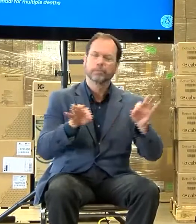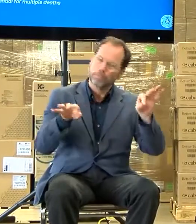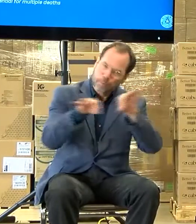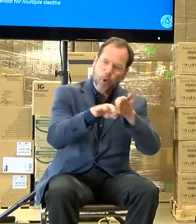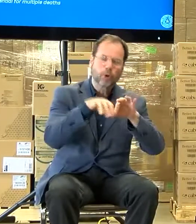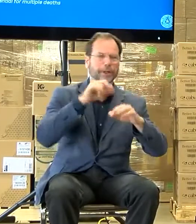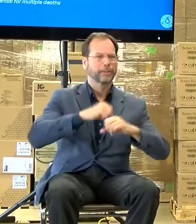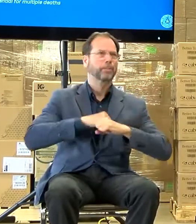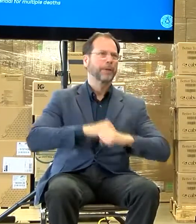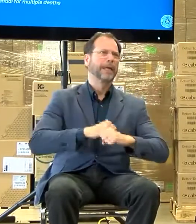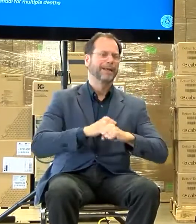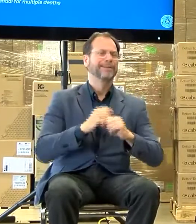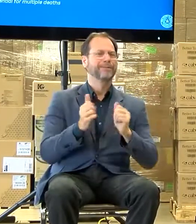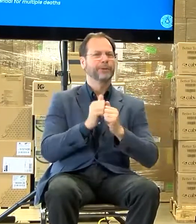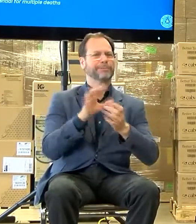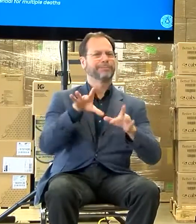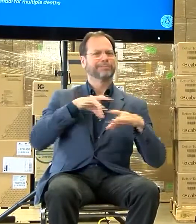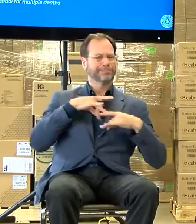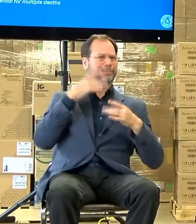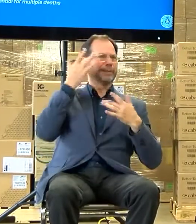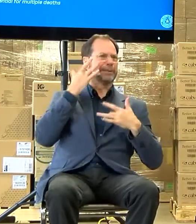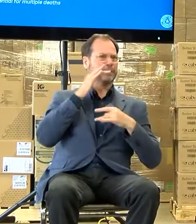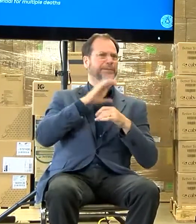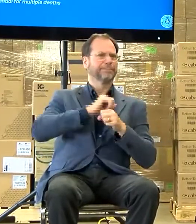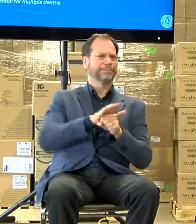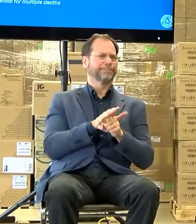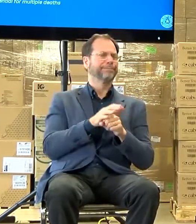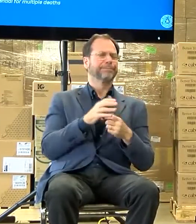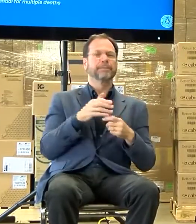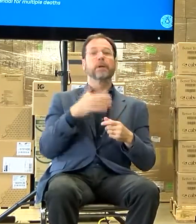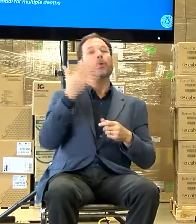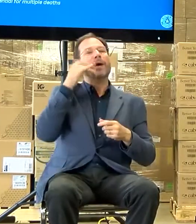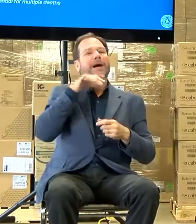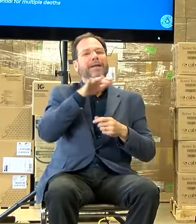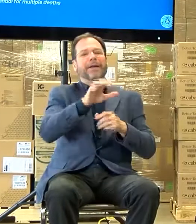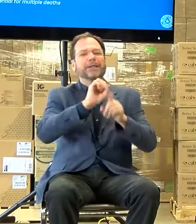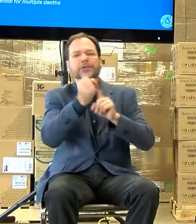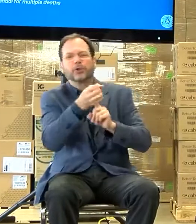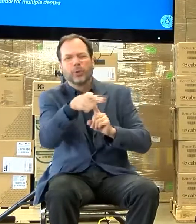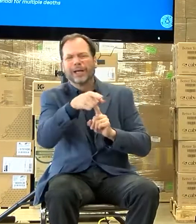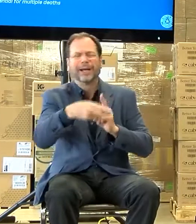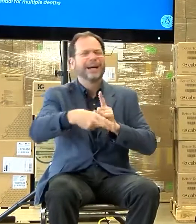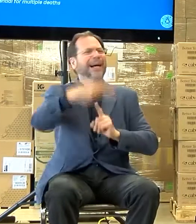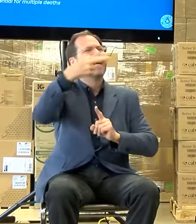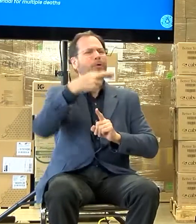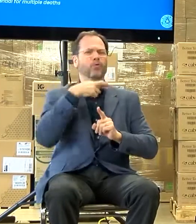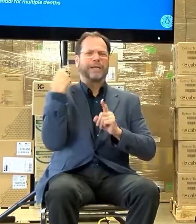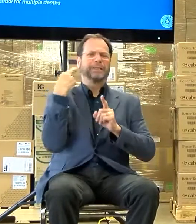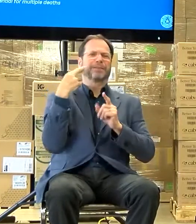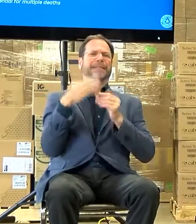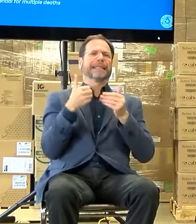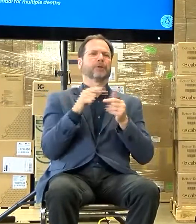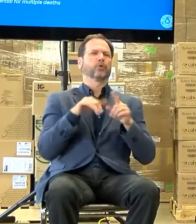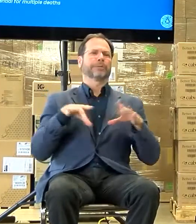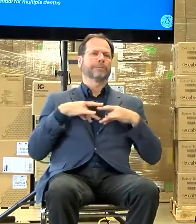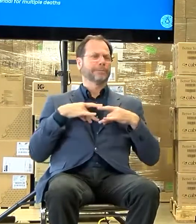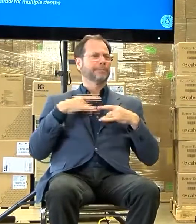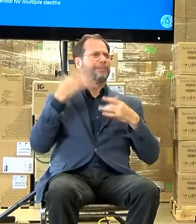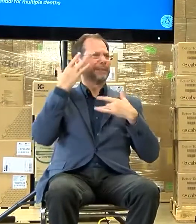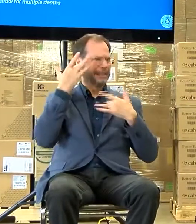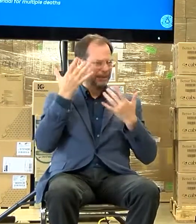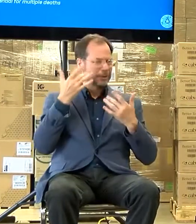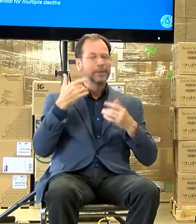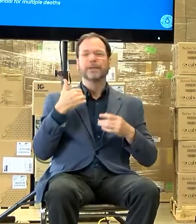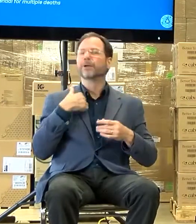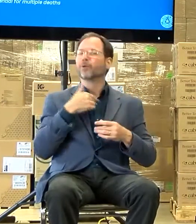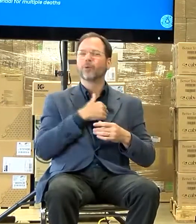be protected against COVID-19 because oftentimes they're in a setting that is the most high-risk setting for the spread of COVID-19. And we